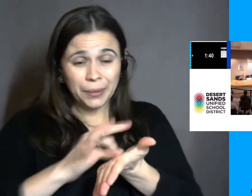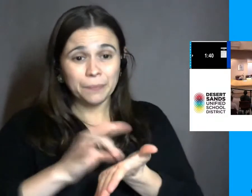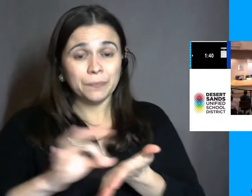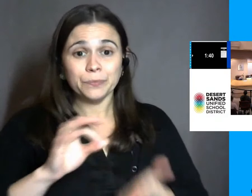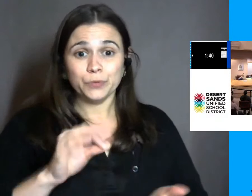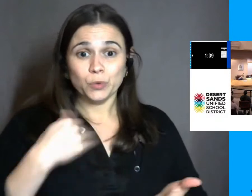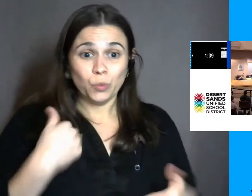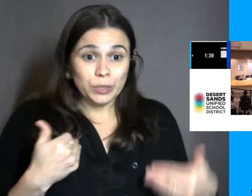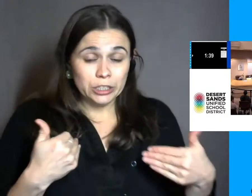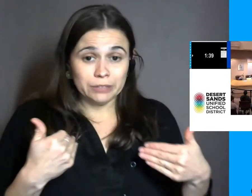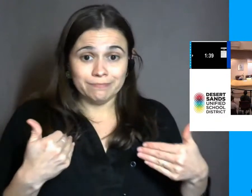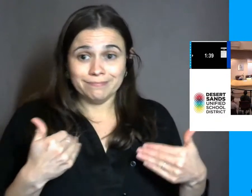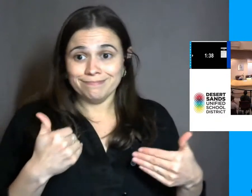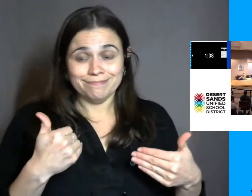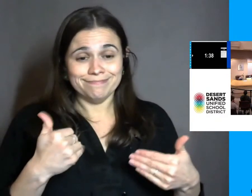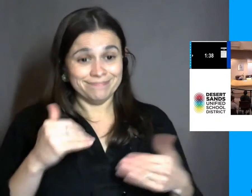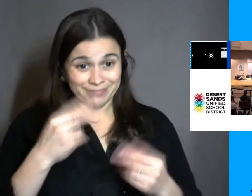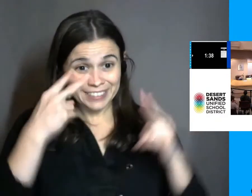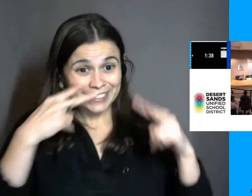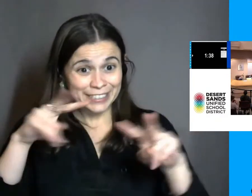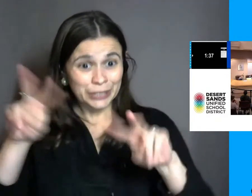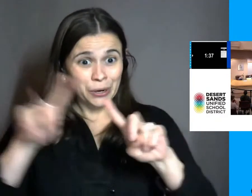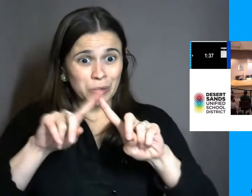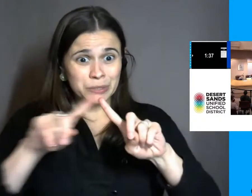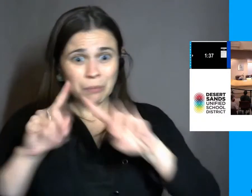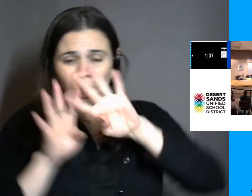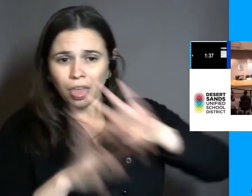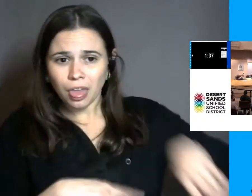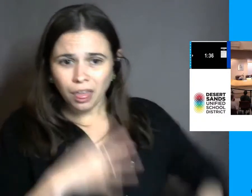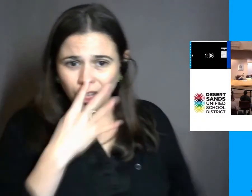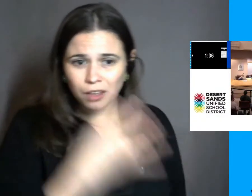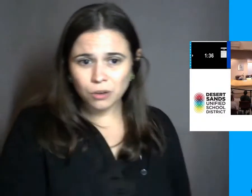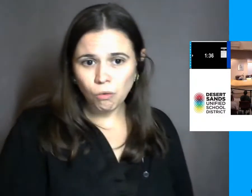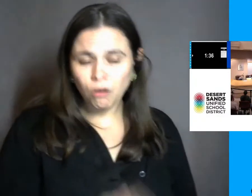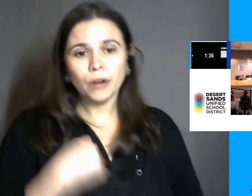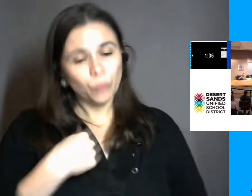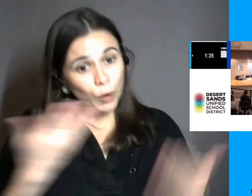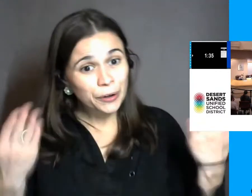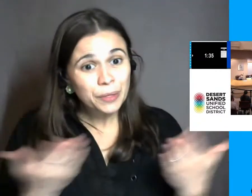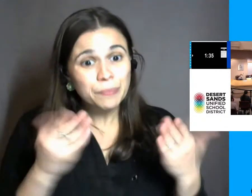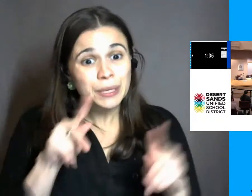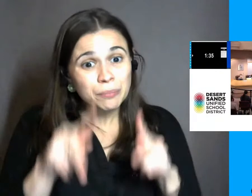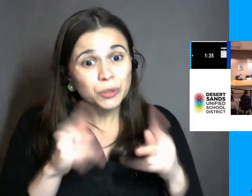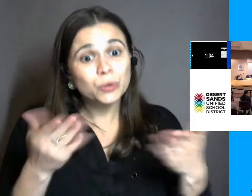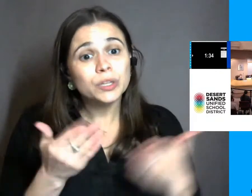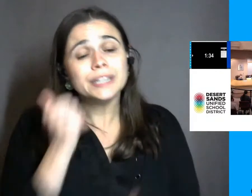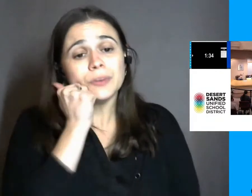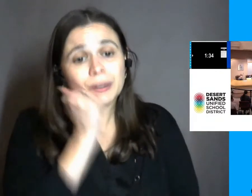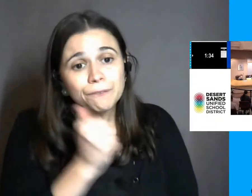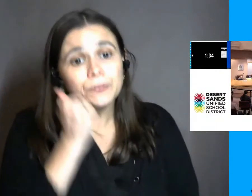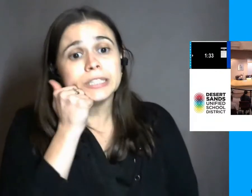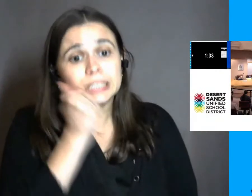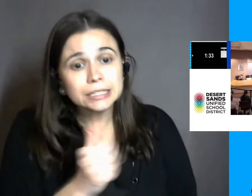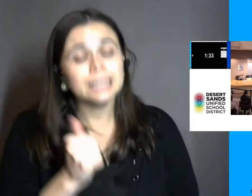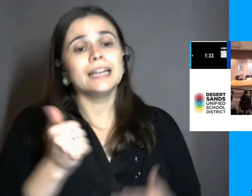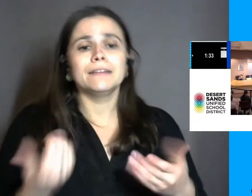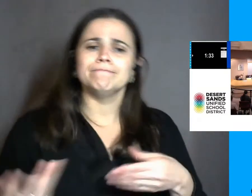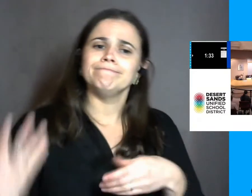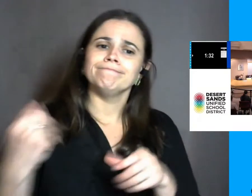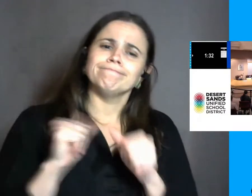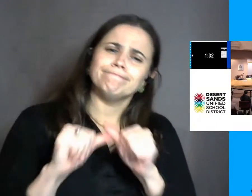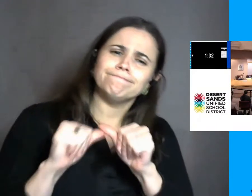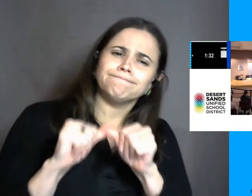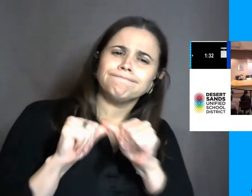the unsung heroes, right? We are the folks who are here every single day, putting in that time, putting in that effort.